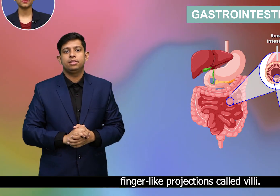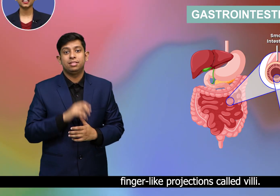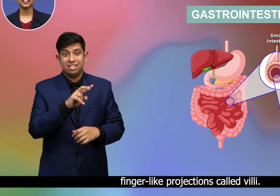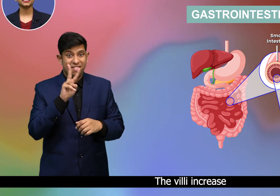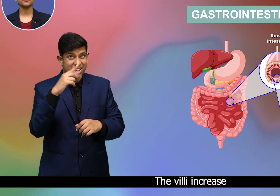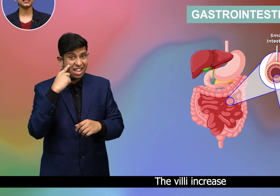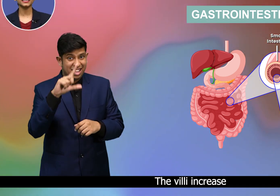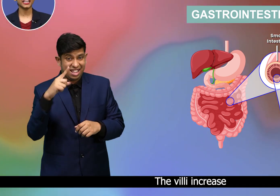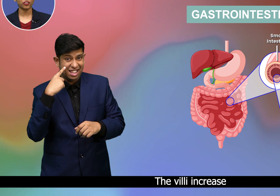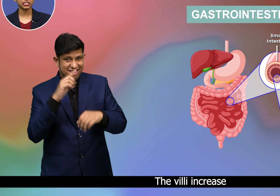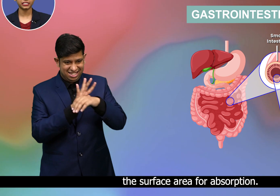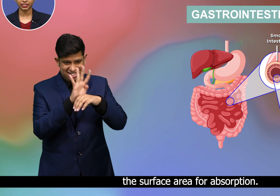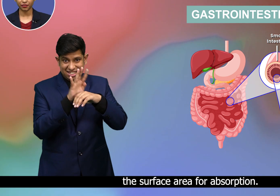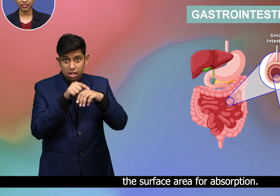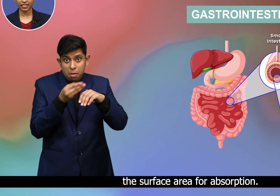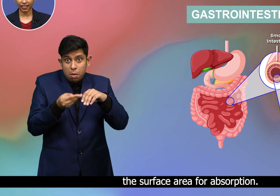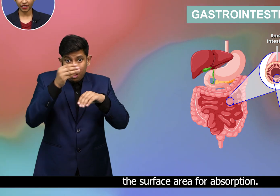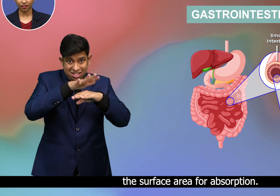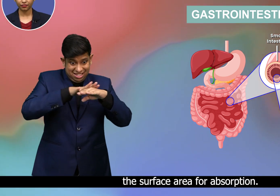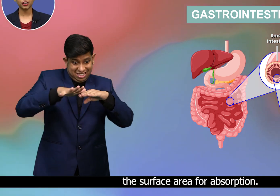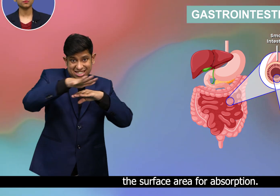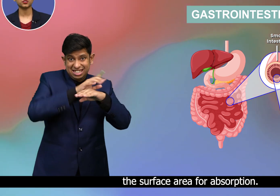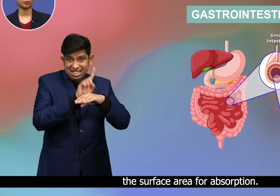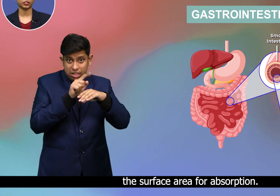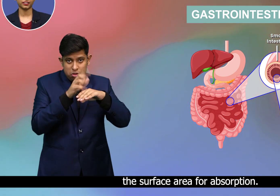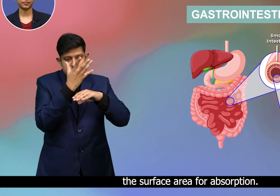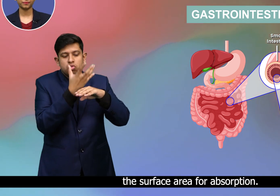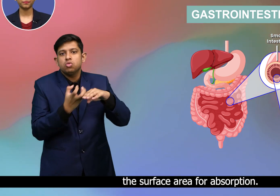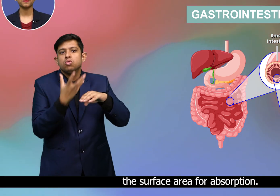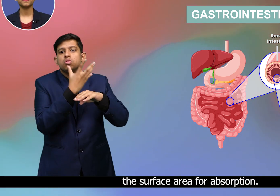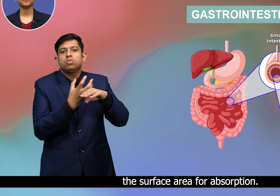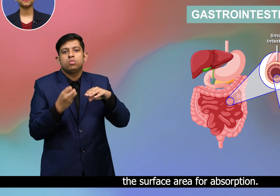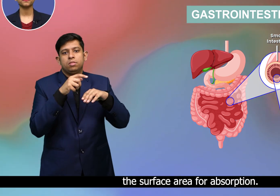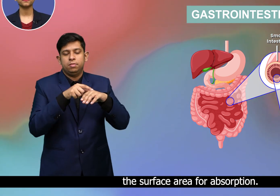villi. The villi increase the surface area for absorption.